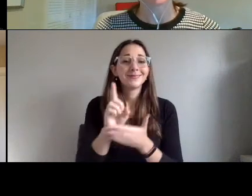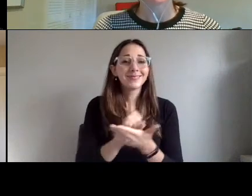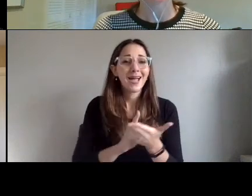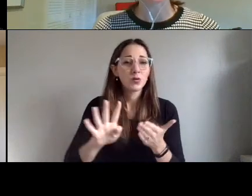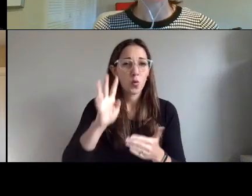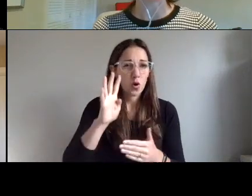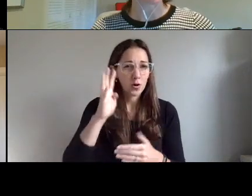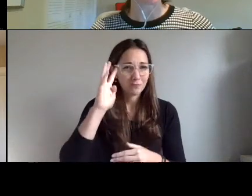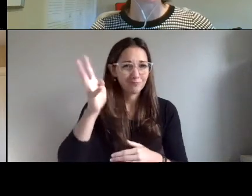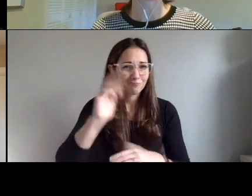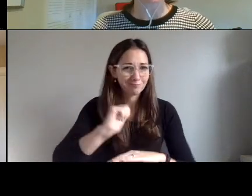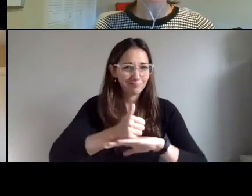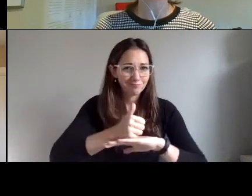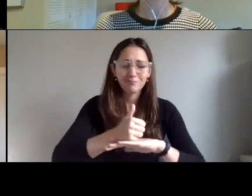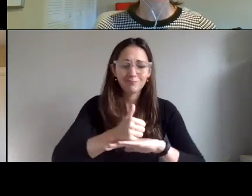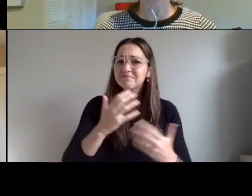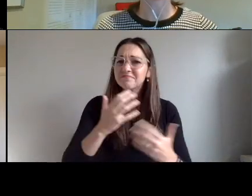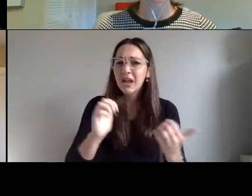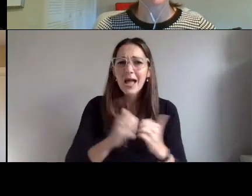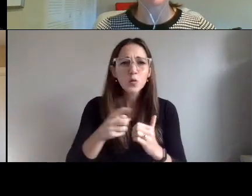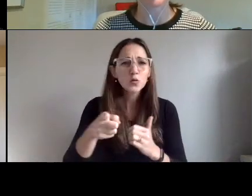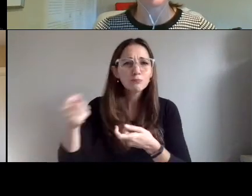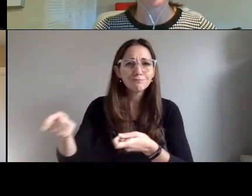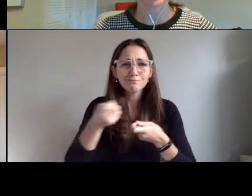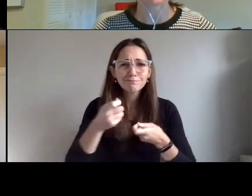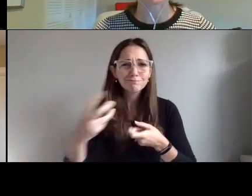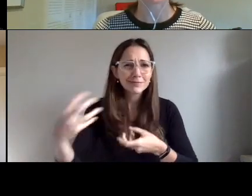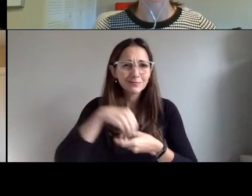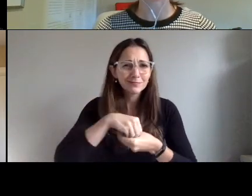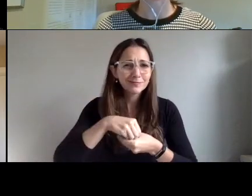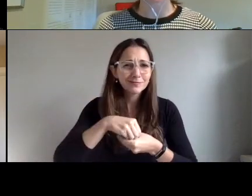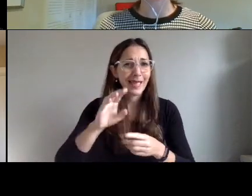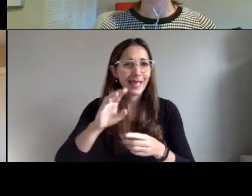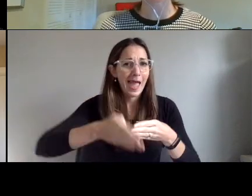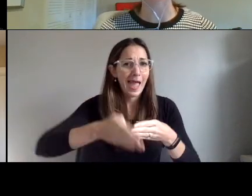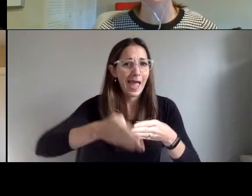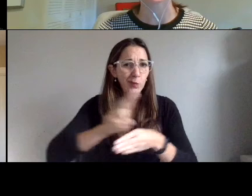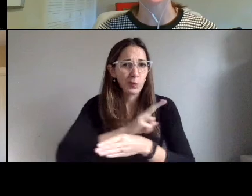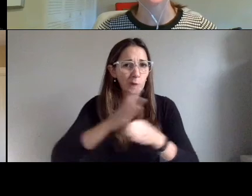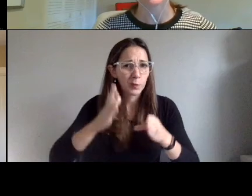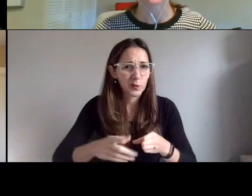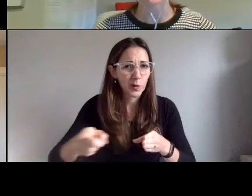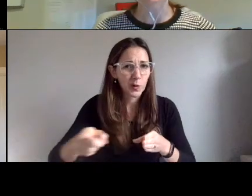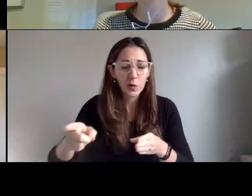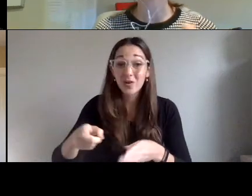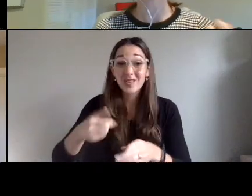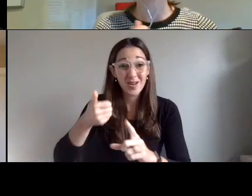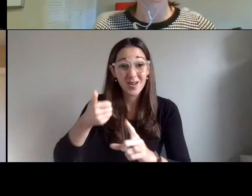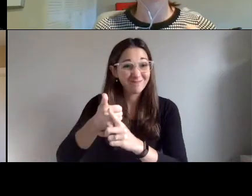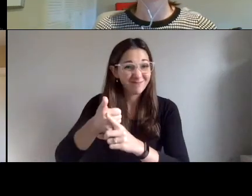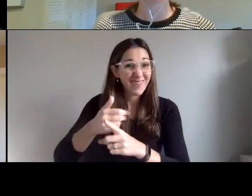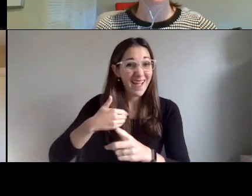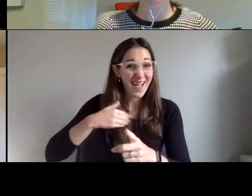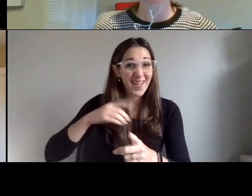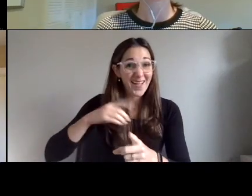engage the end user? So how did you engage persons with disabilities in the design of your innovation? And what did you